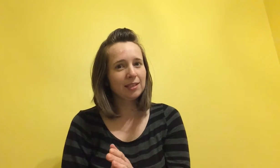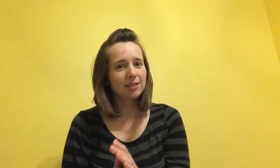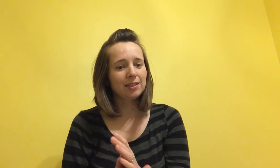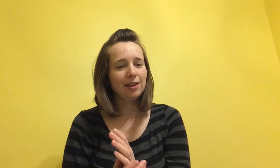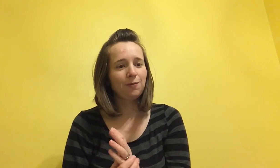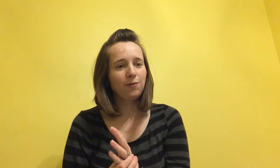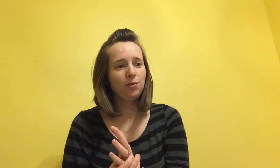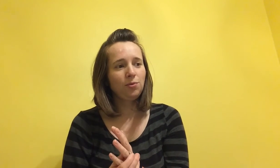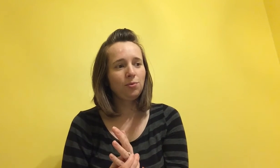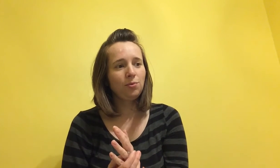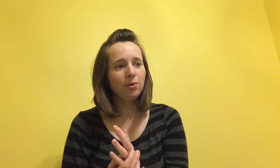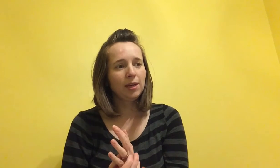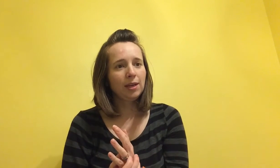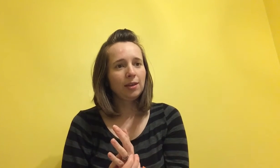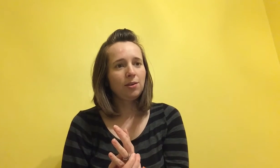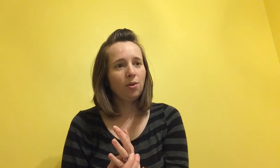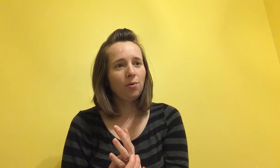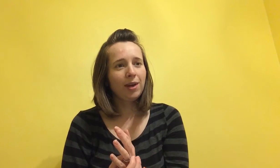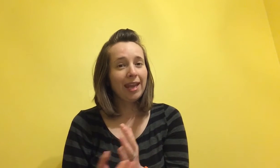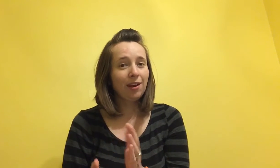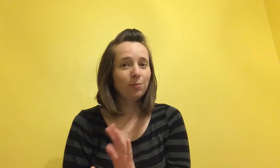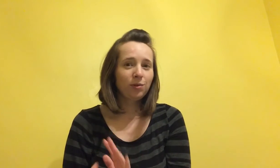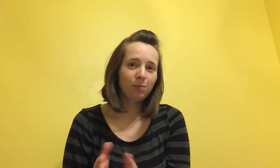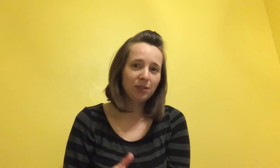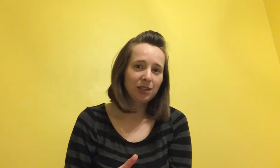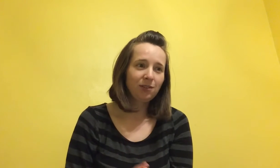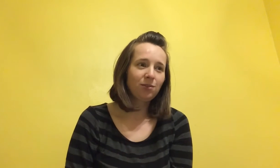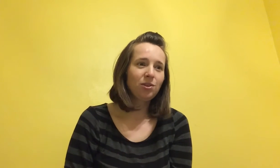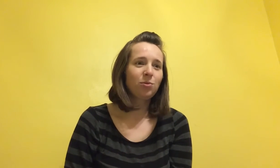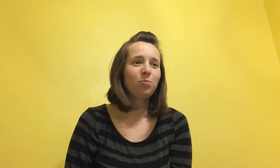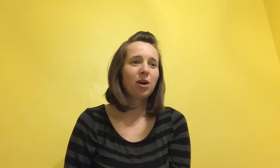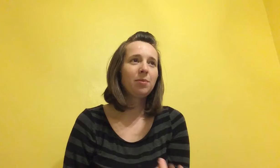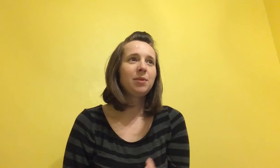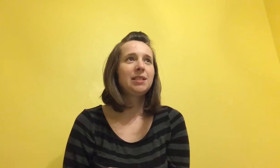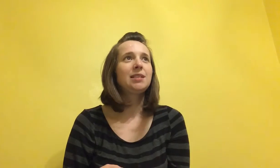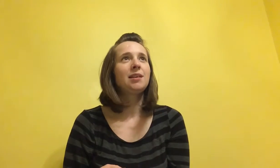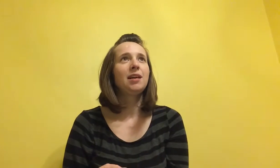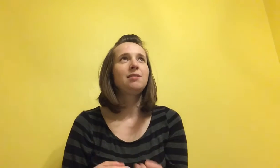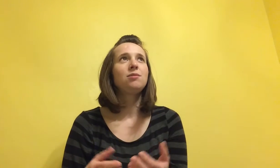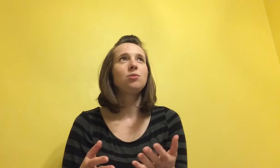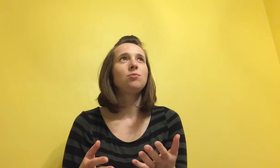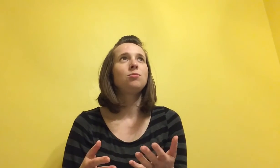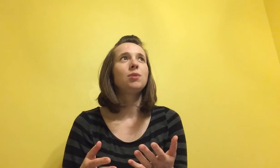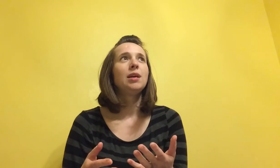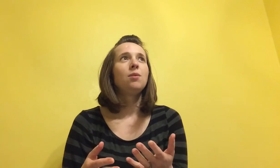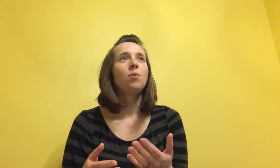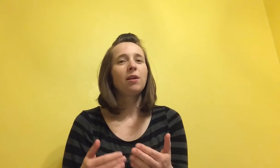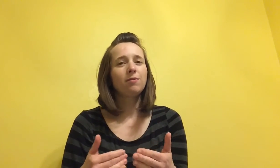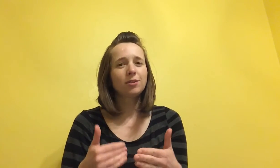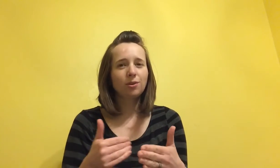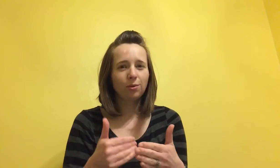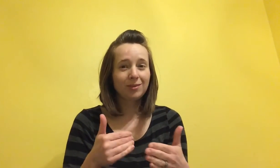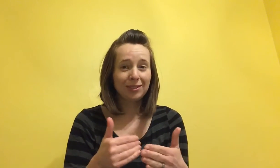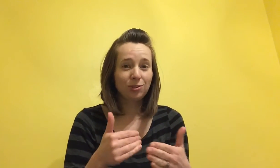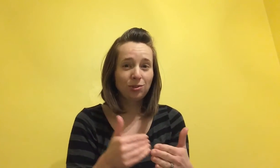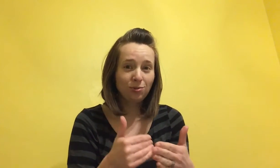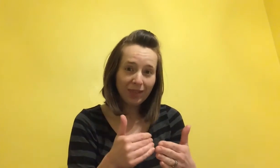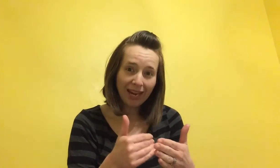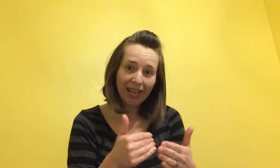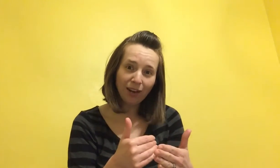is if you know an animal in particular, you would probably sign to whatever is closest to that